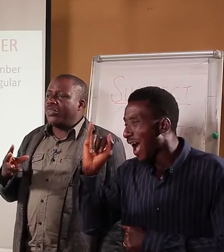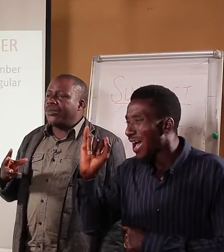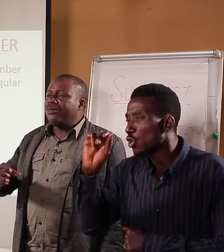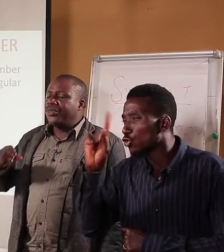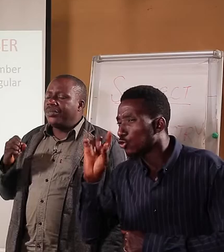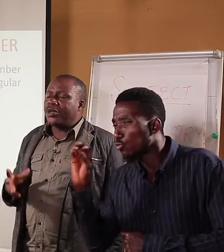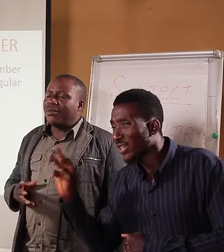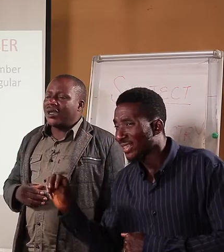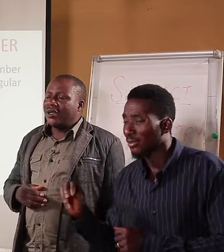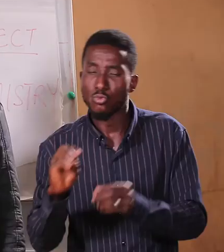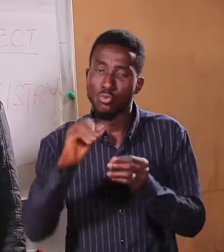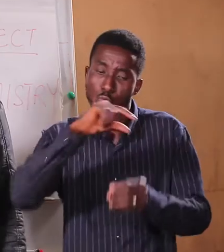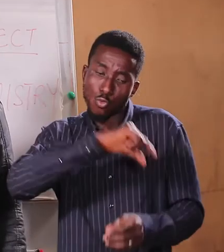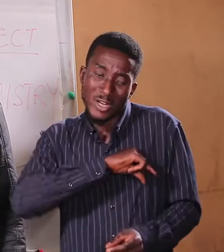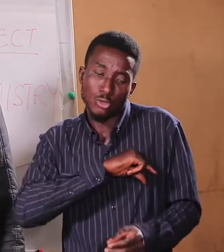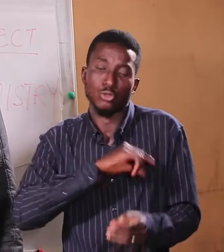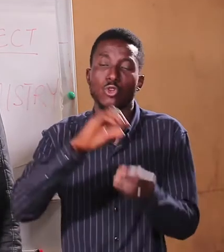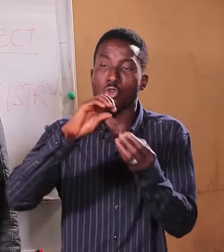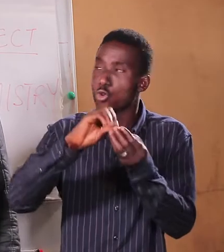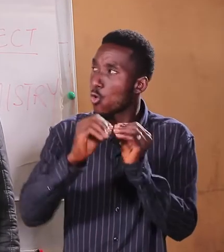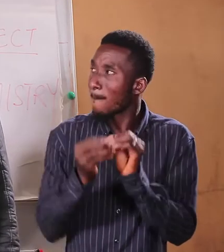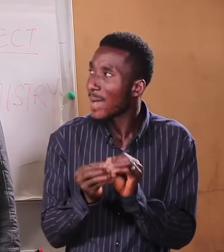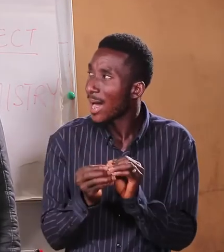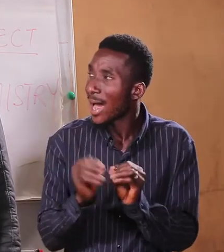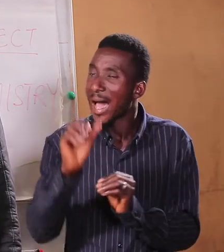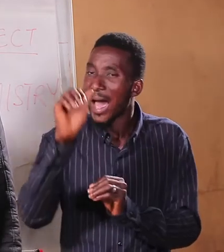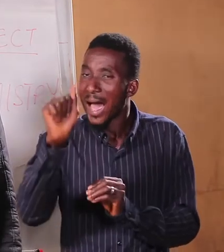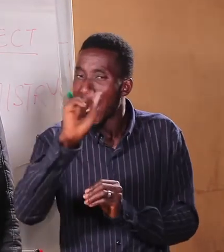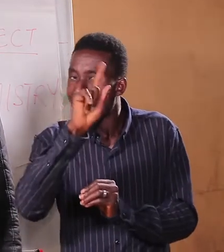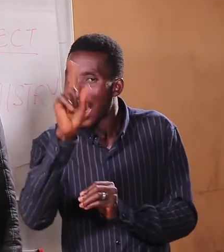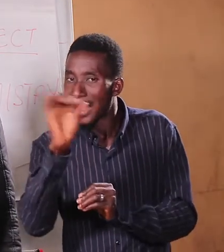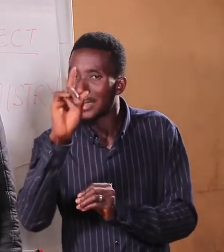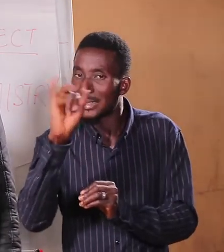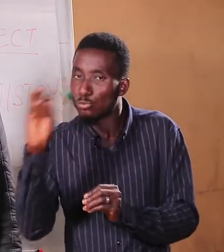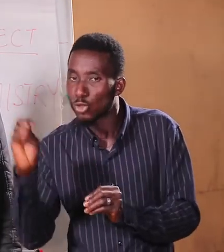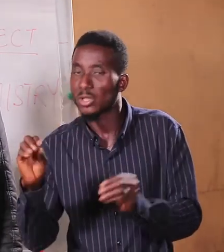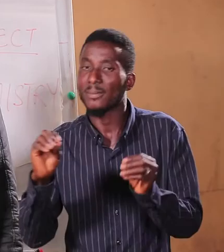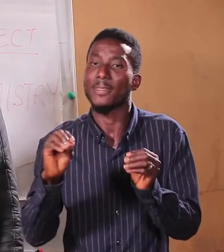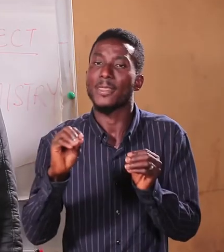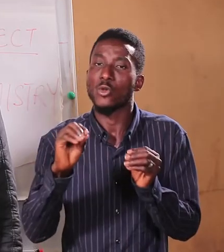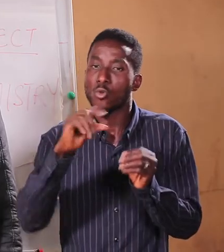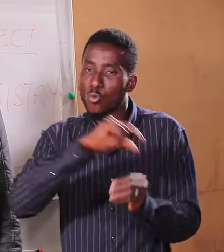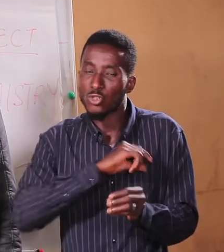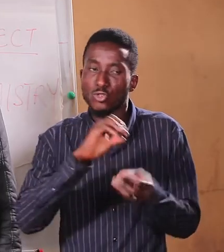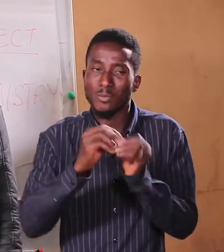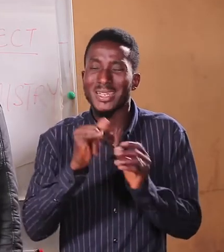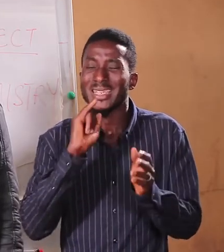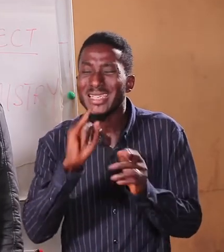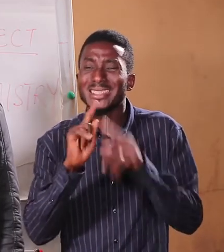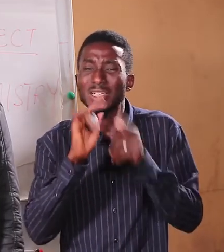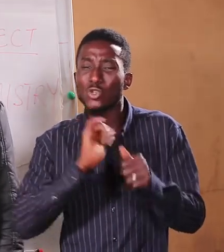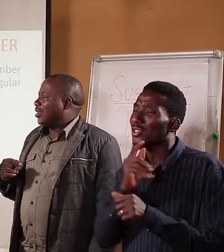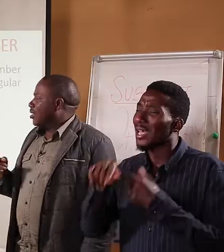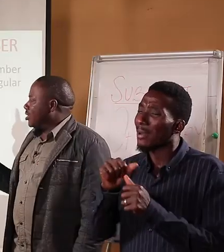azimuthal quantum number. The azimuthal quantum number is telling us about the orbitals. We make use of the formula